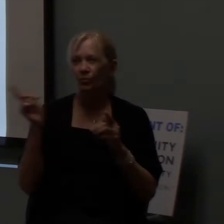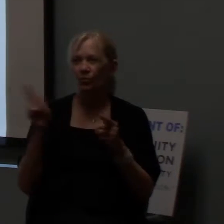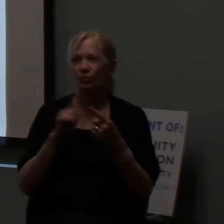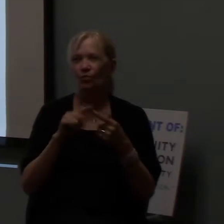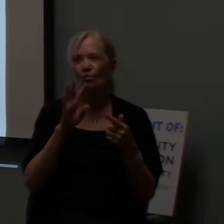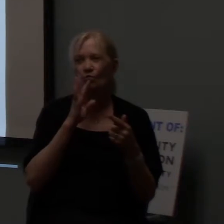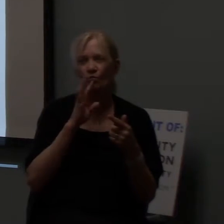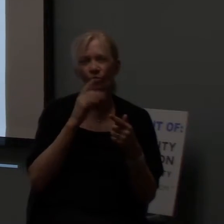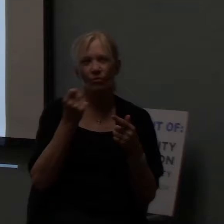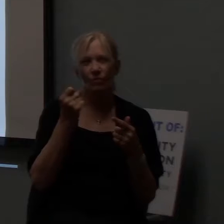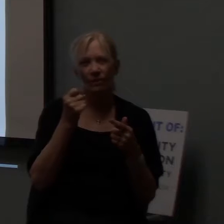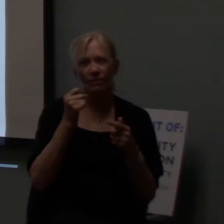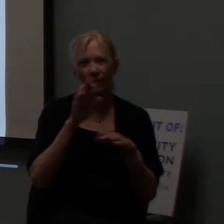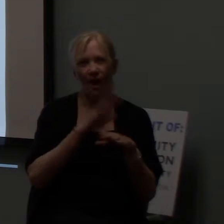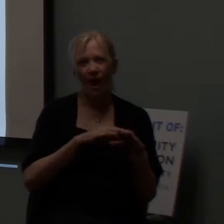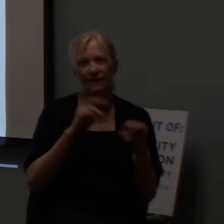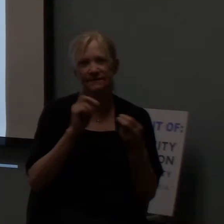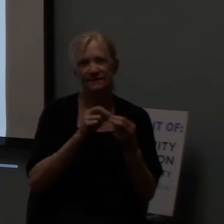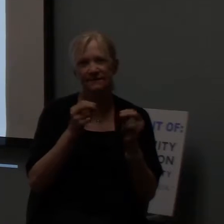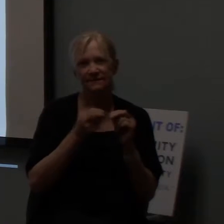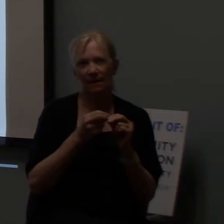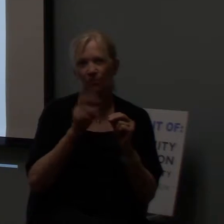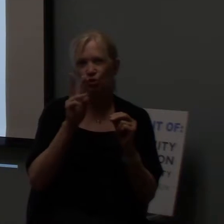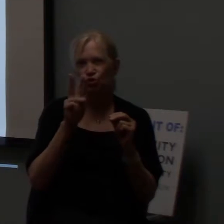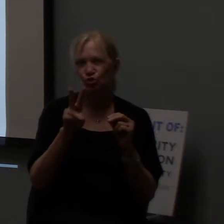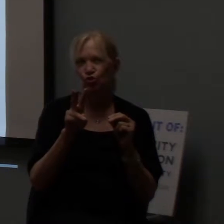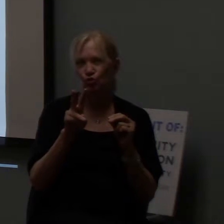2, the referred by the county commissioners?